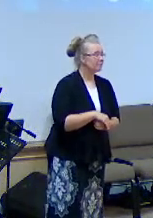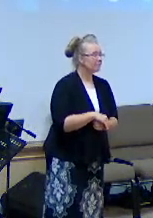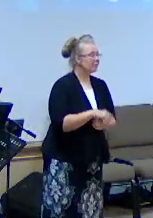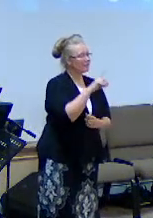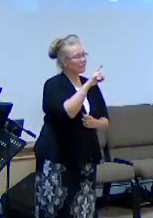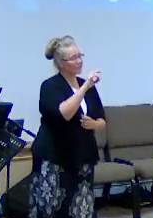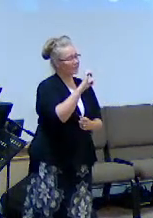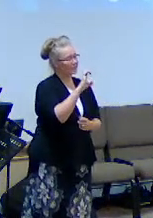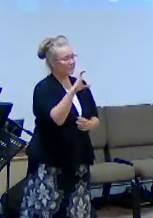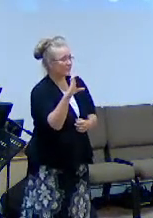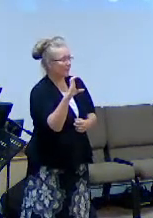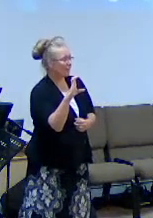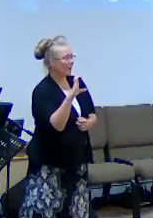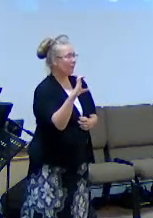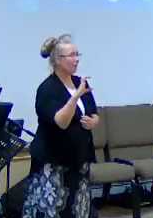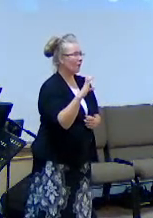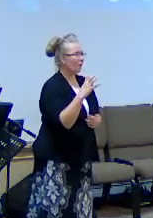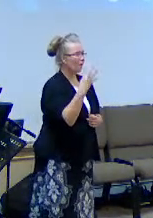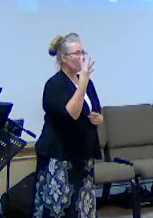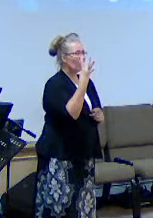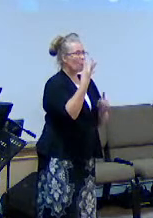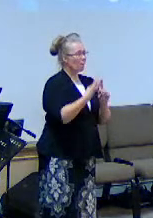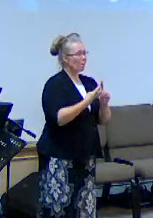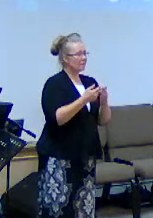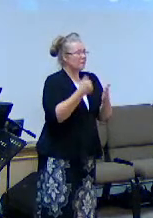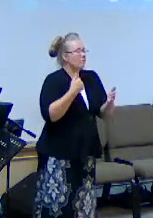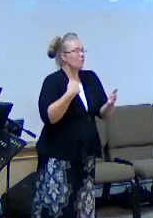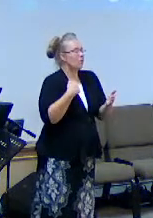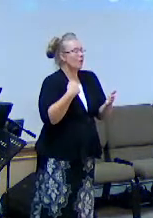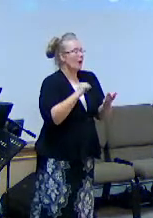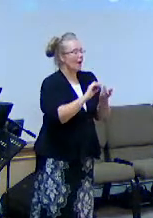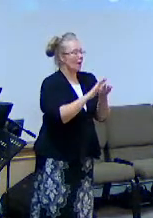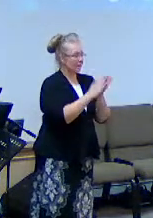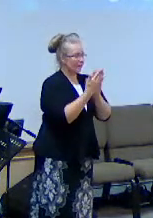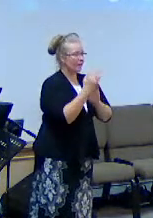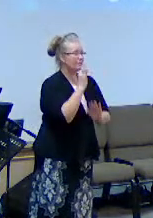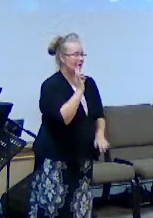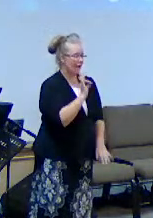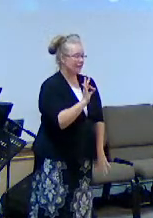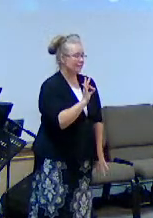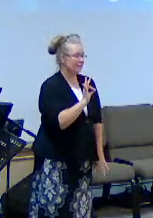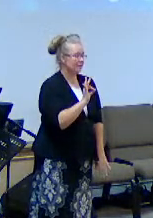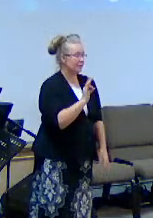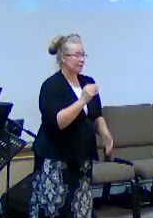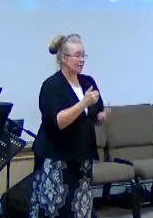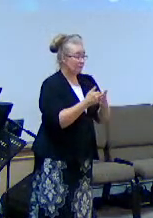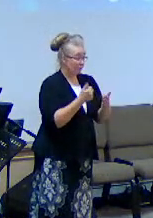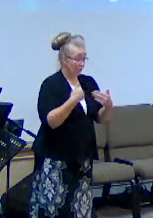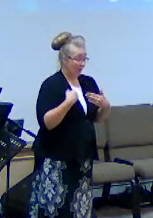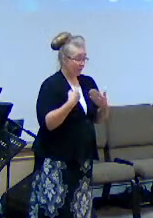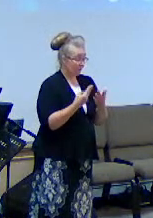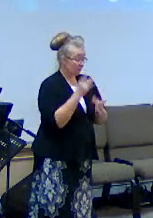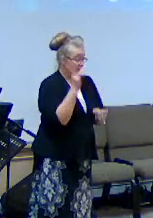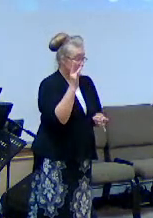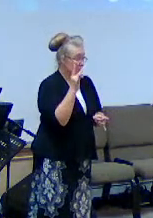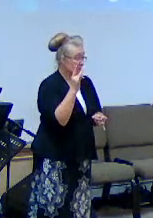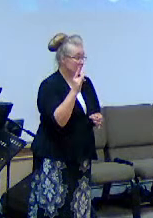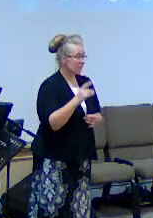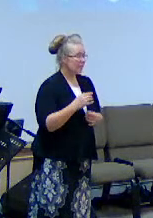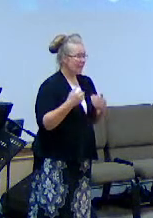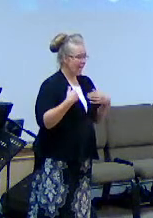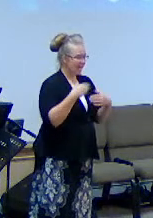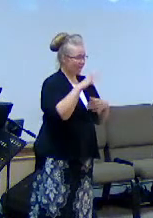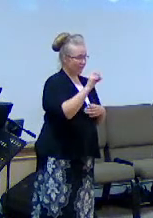December. So it was probably 4 months before I was 9. And before I got the Holy Ghost that night, we were taking communion.